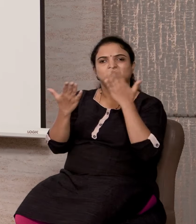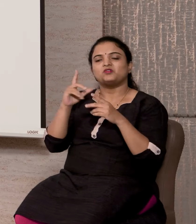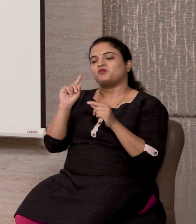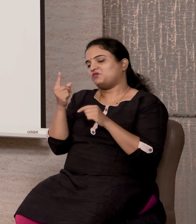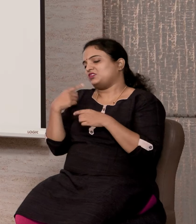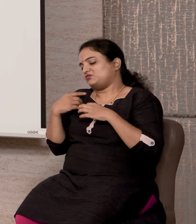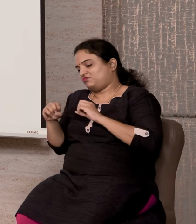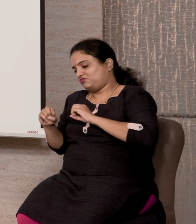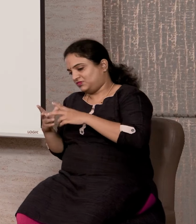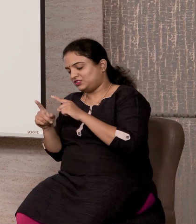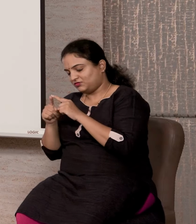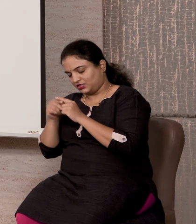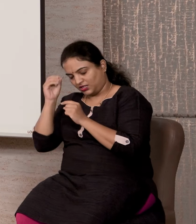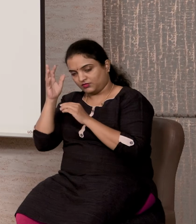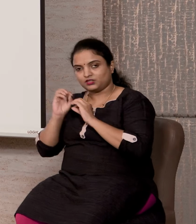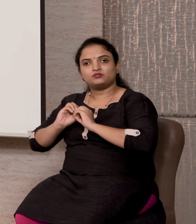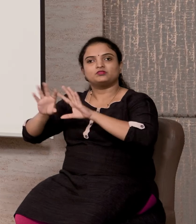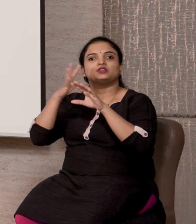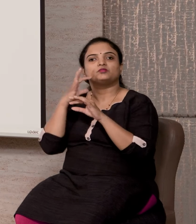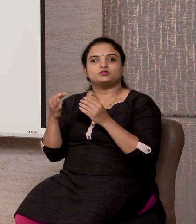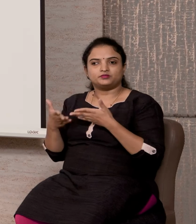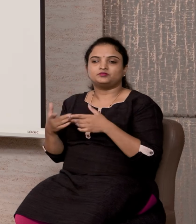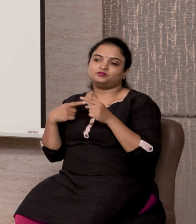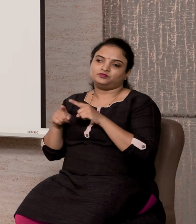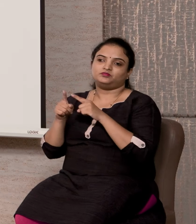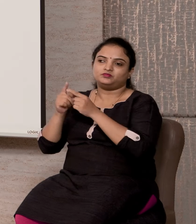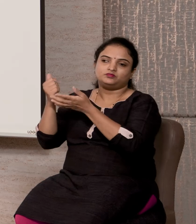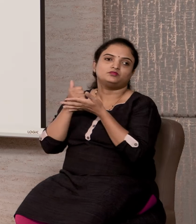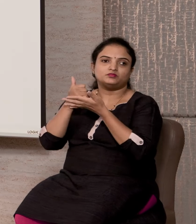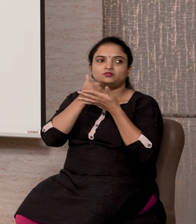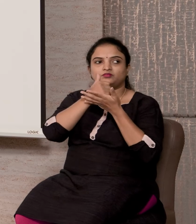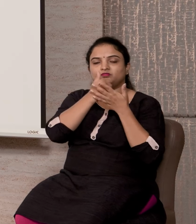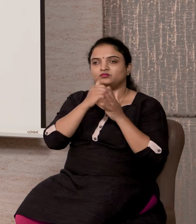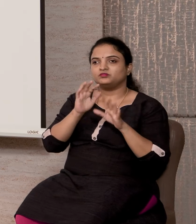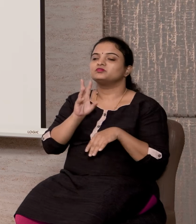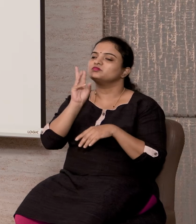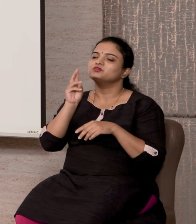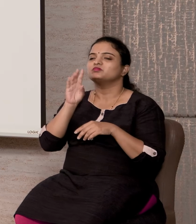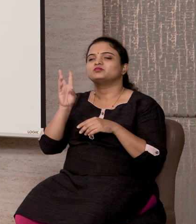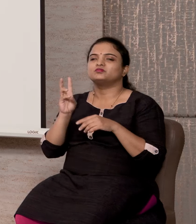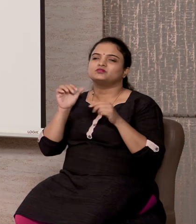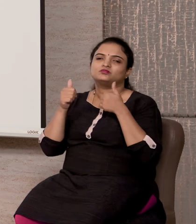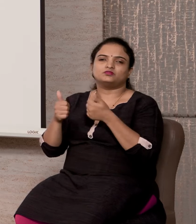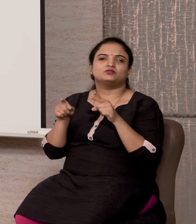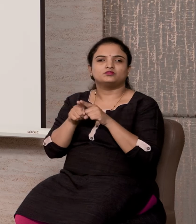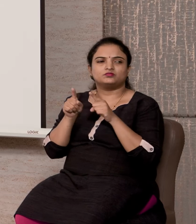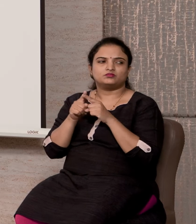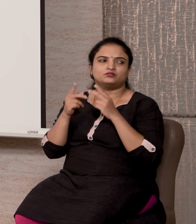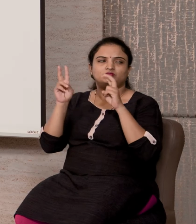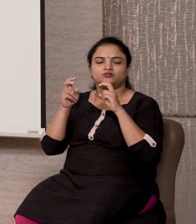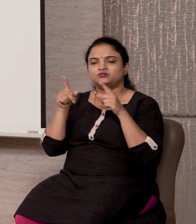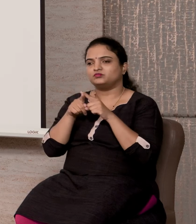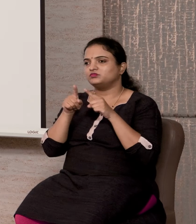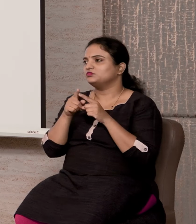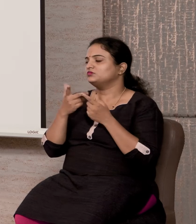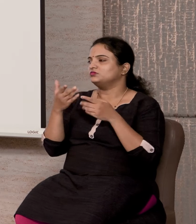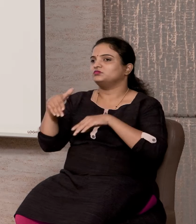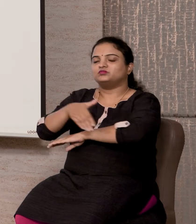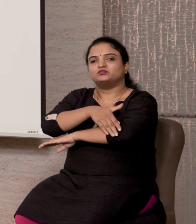we want to sensitize people and so on. So that is where I'm taking help of these students. The second and third are pretty straightforward, right? I mean, giving code lines, asking engineers